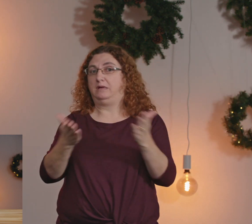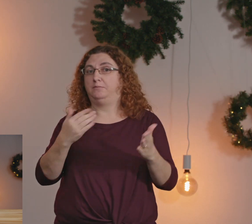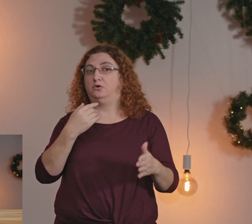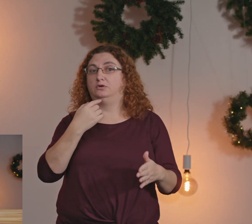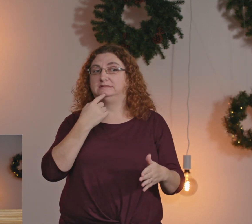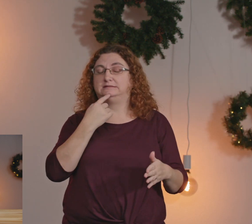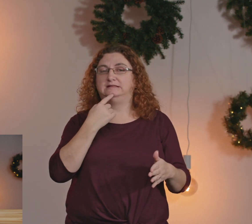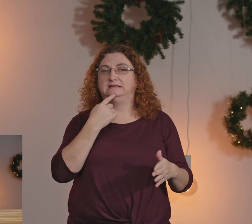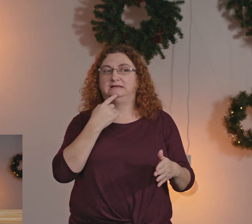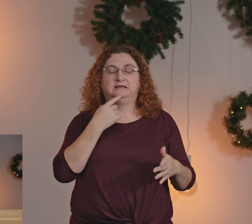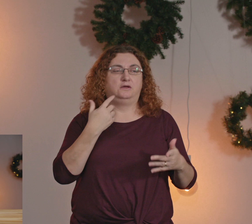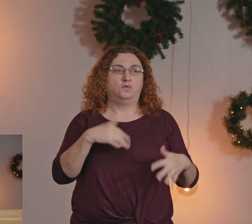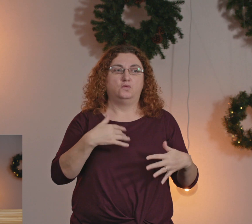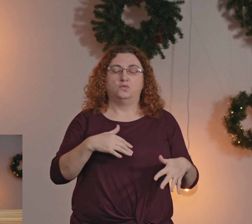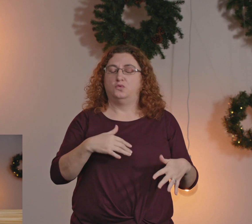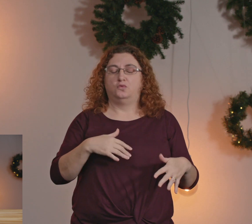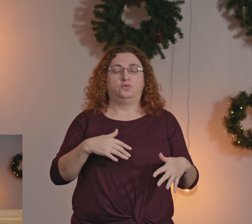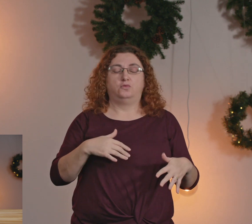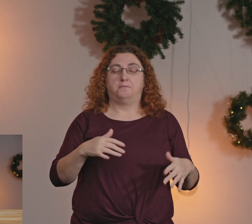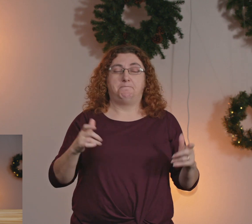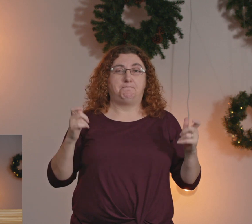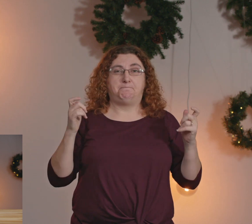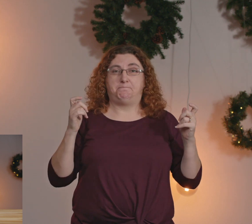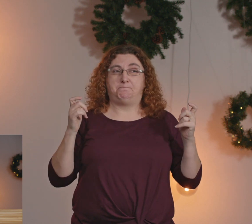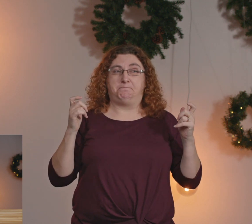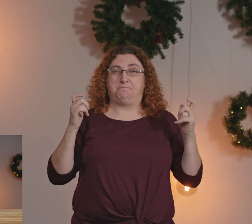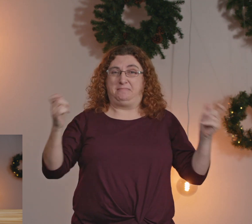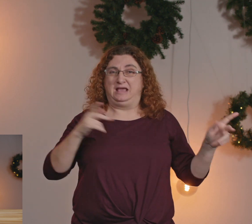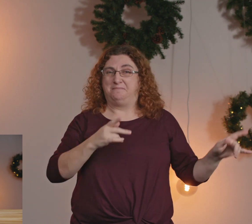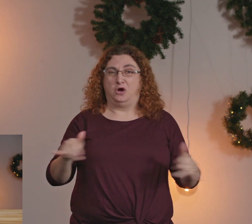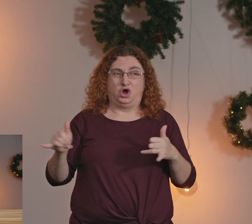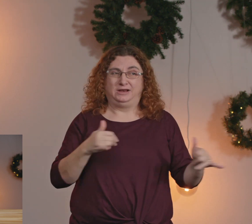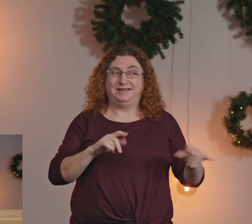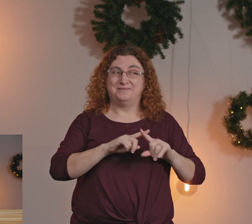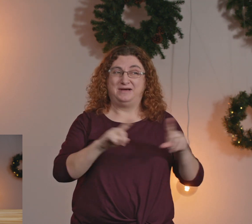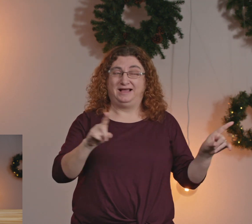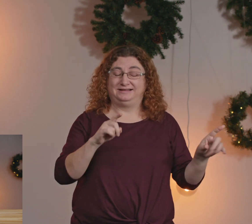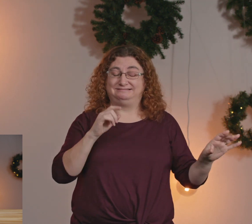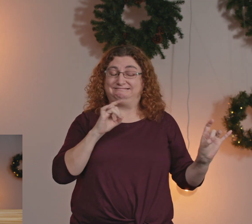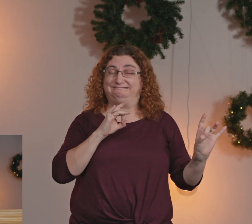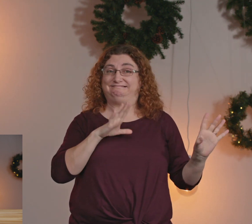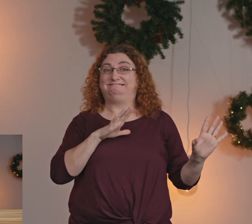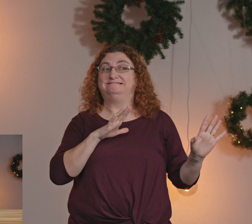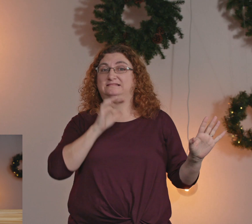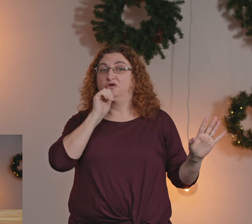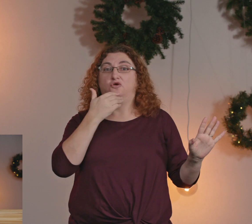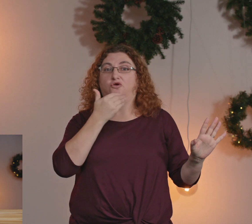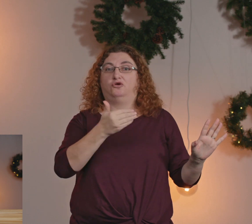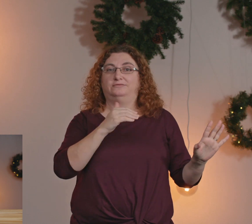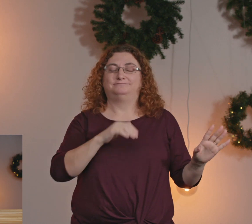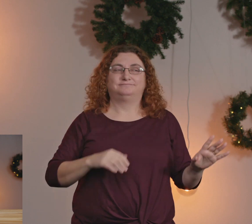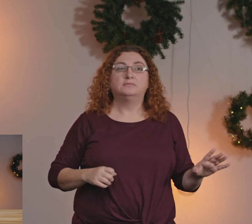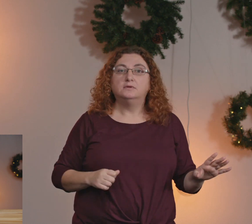So think about the most, degraded parties that you could possibly think. That's what they're doing out down there in the valley.